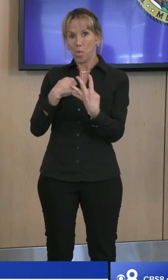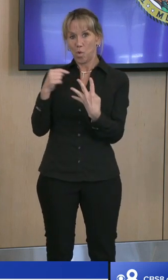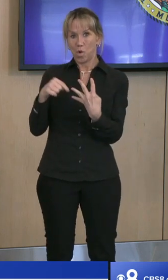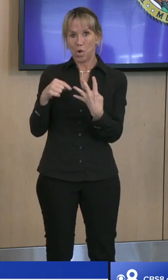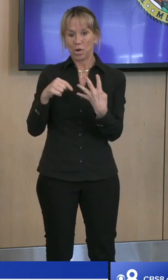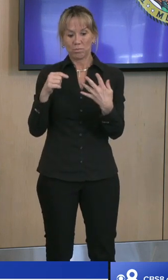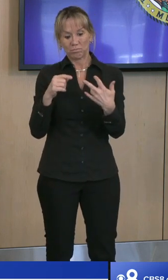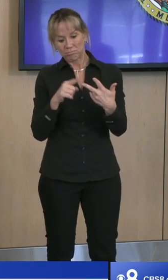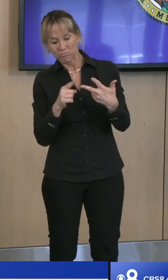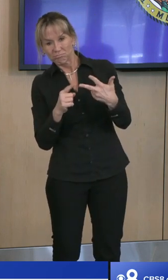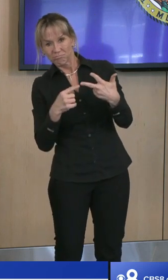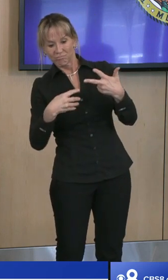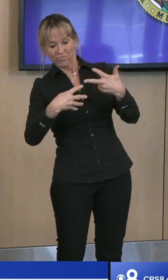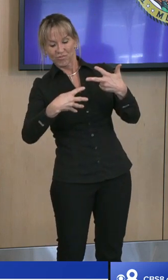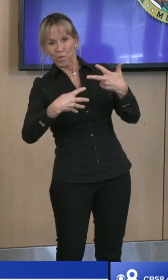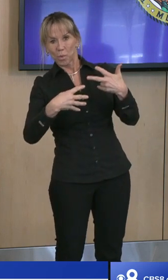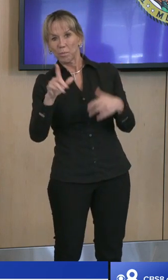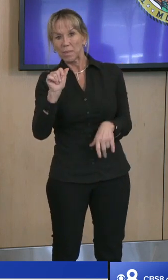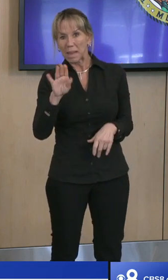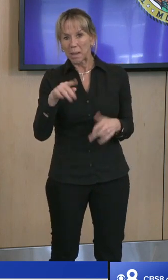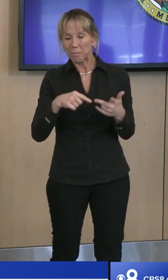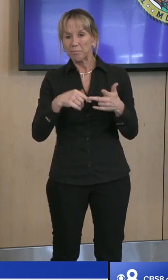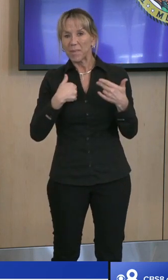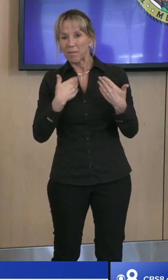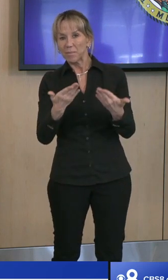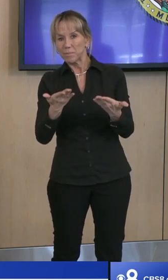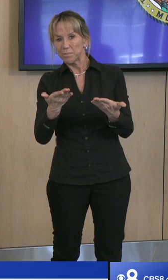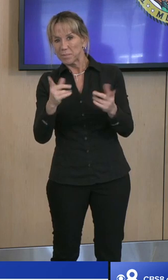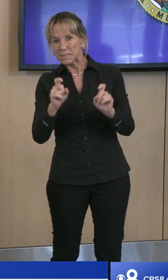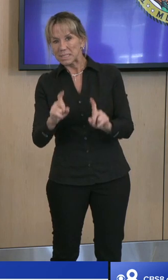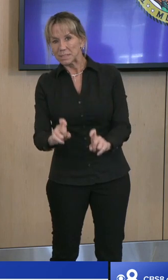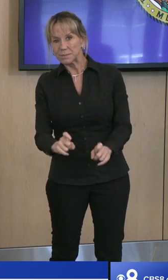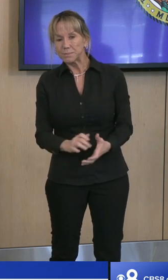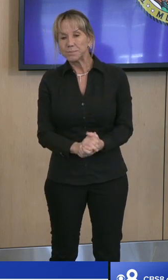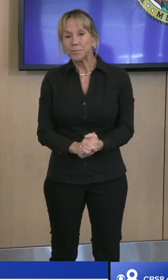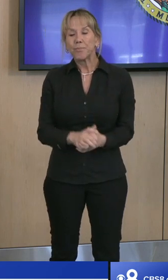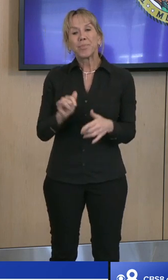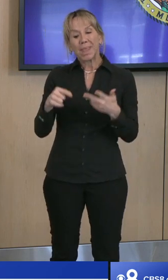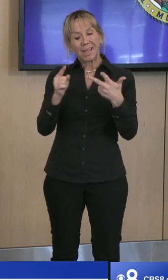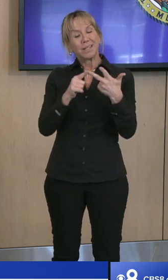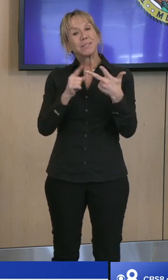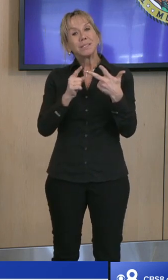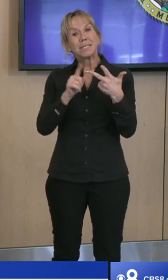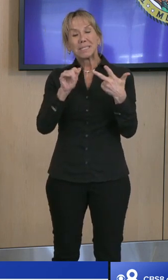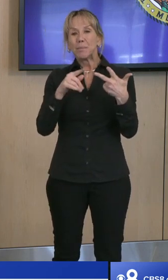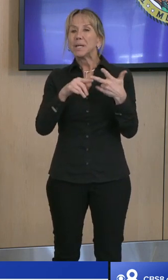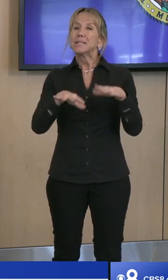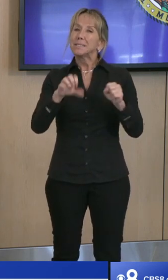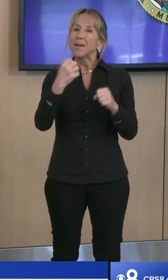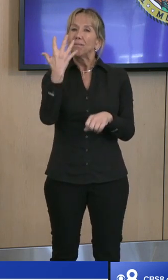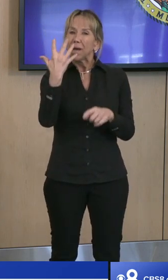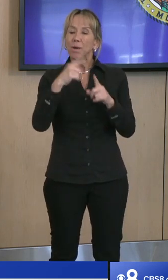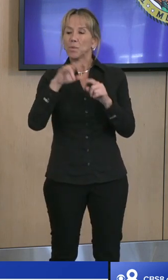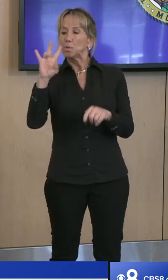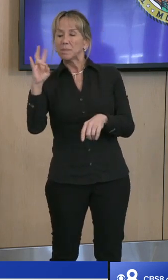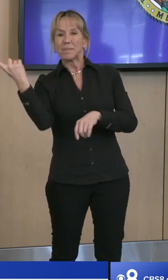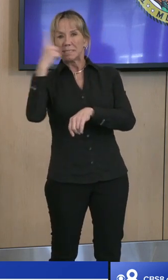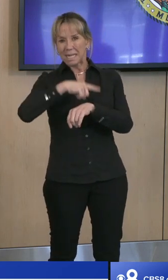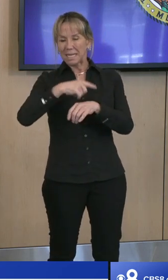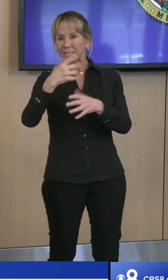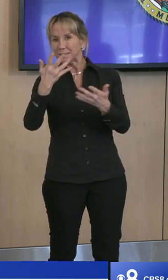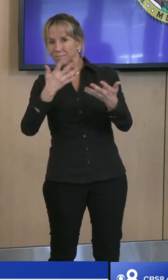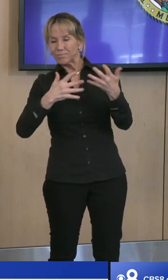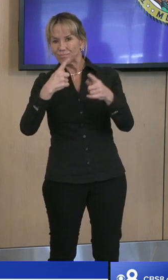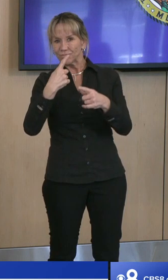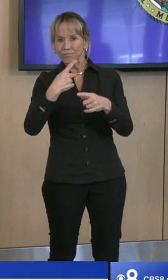commercial laboratories that are providing testing. With the commercial laboratory, it takes 5 to 7 days because